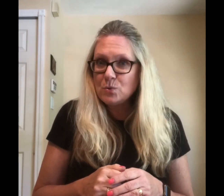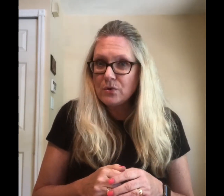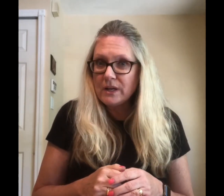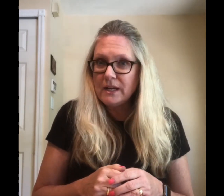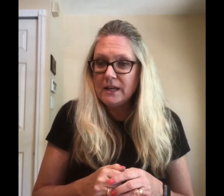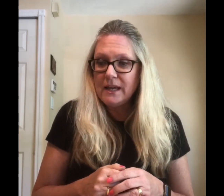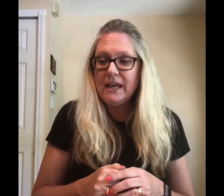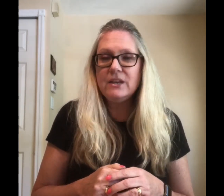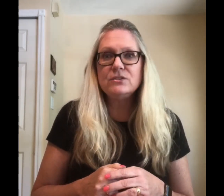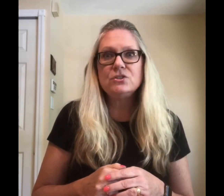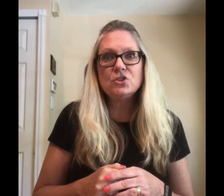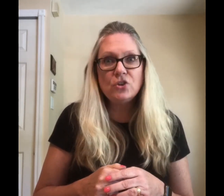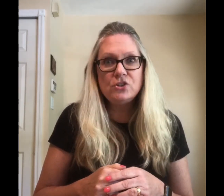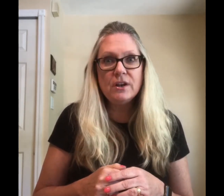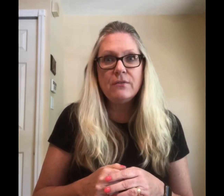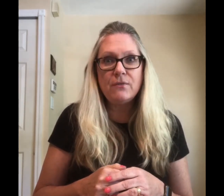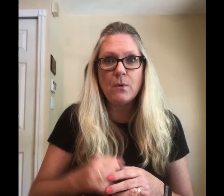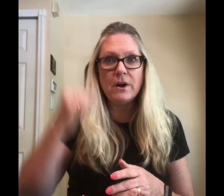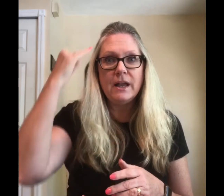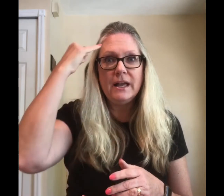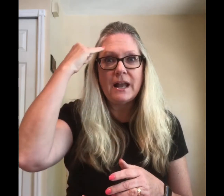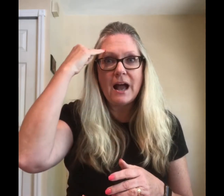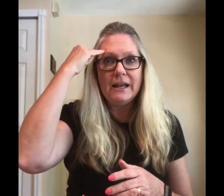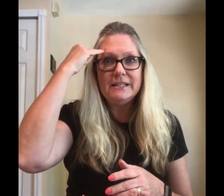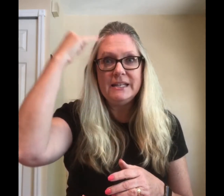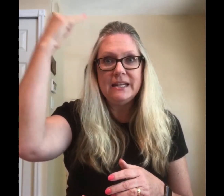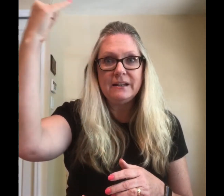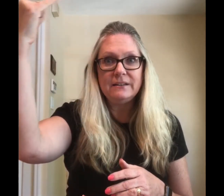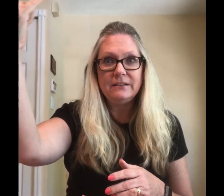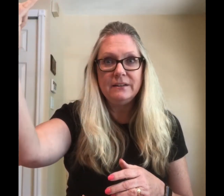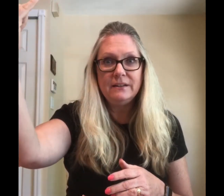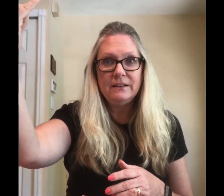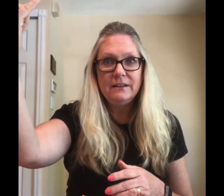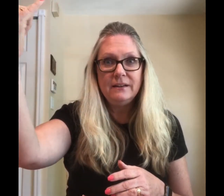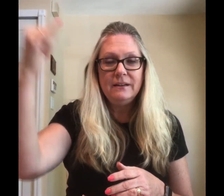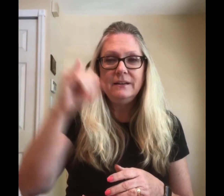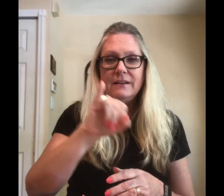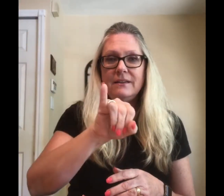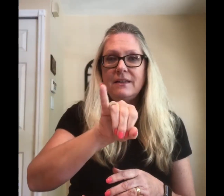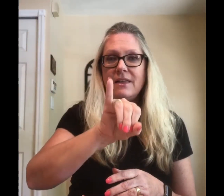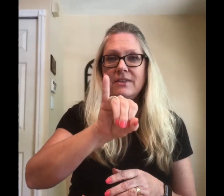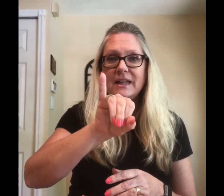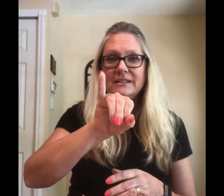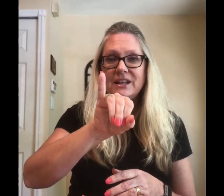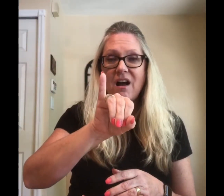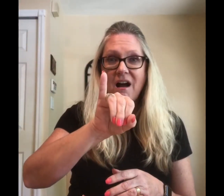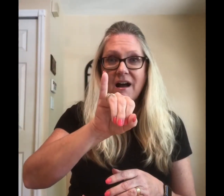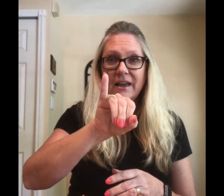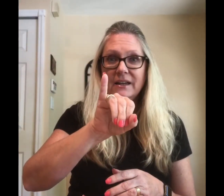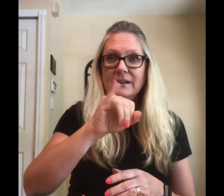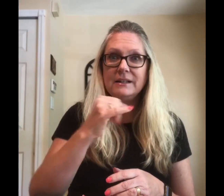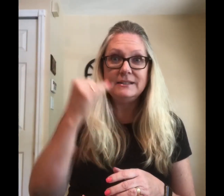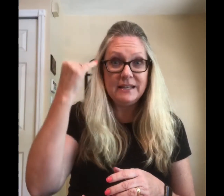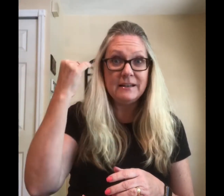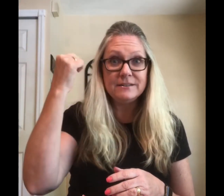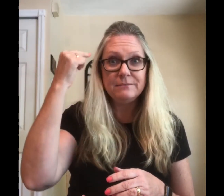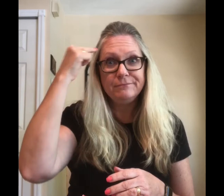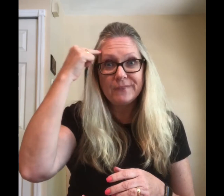story, he is searching for an idea. That is an I, and ideas come from